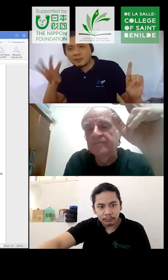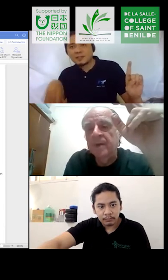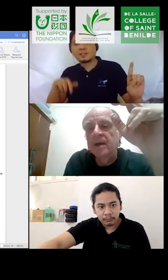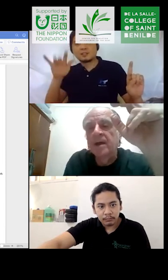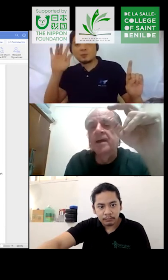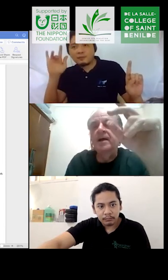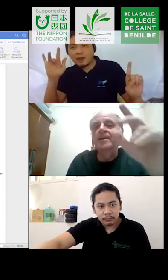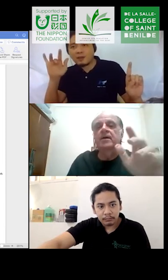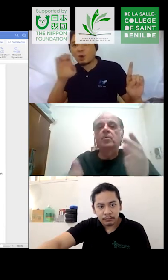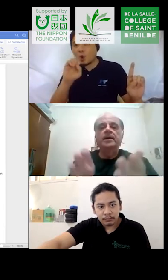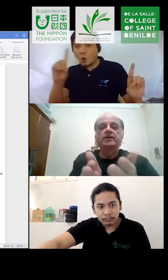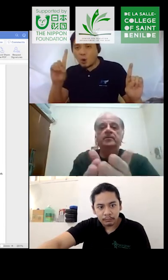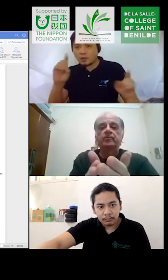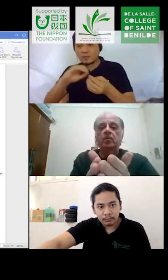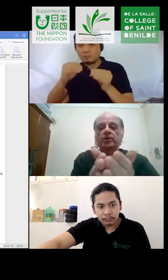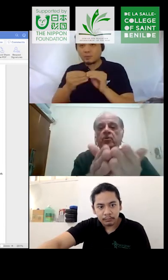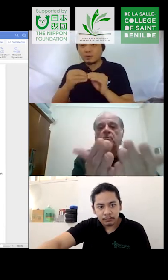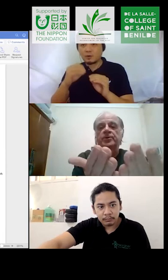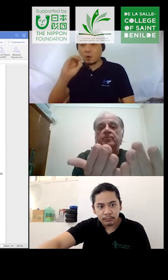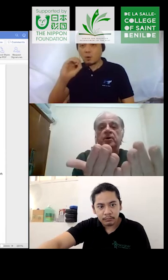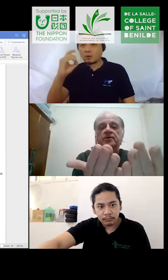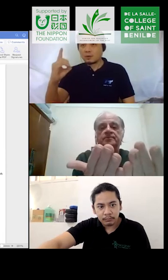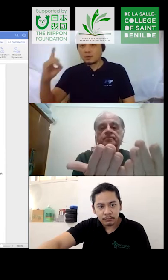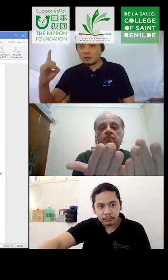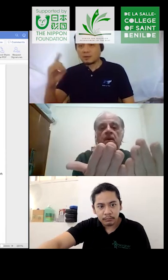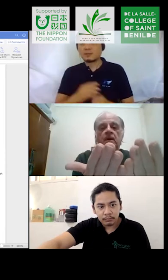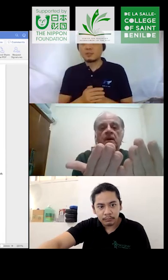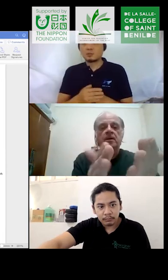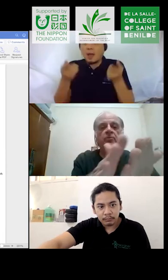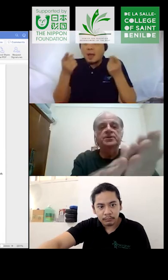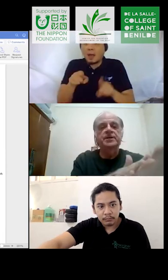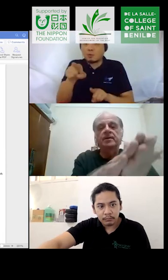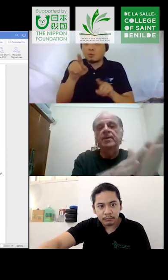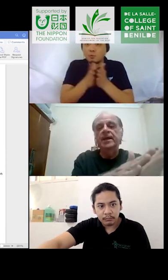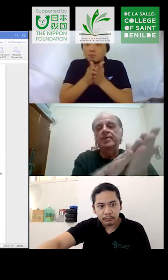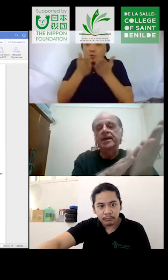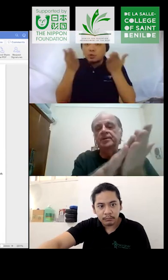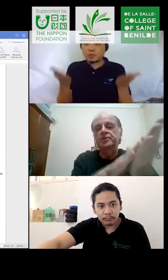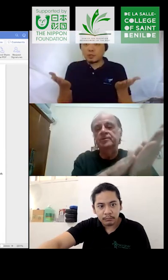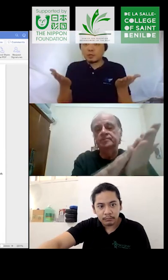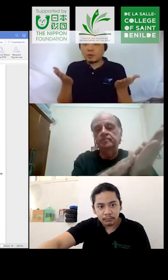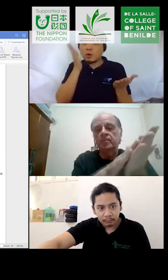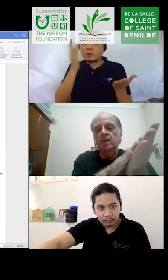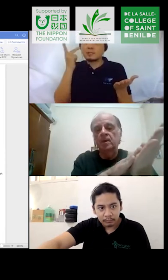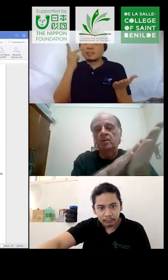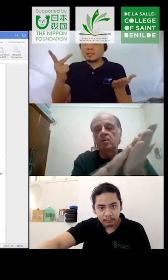25. And that way, when you open the book, you will see a blank page,